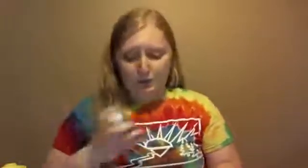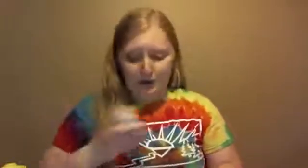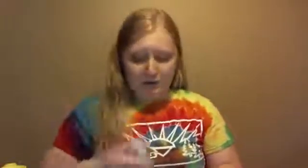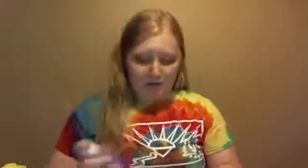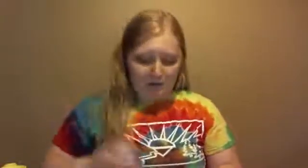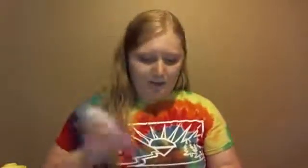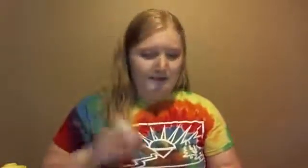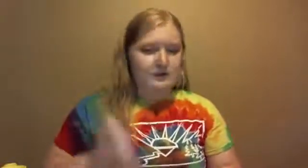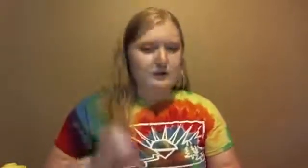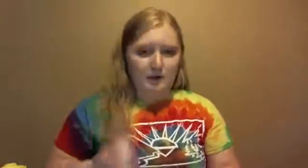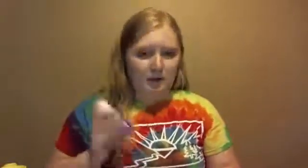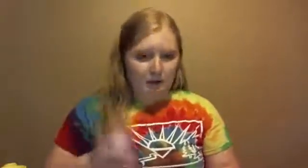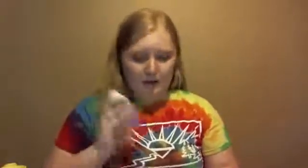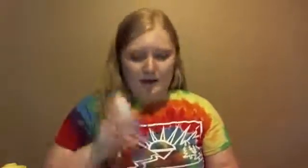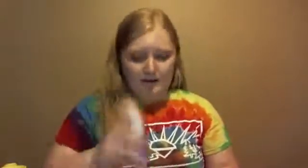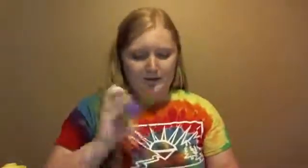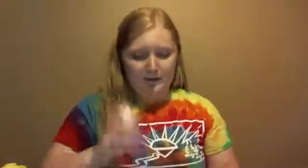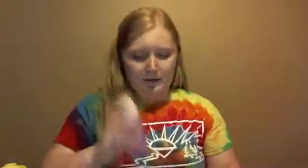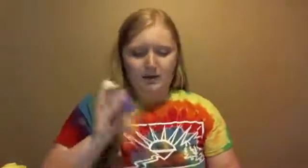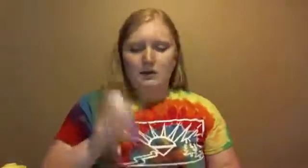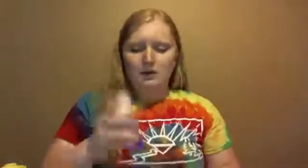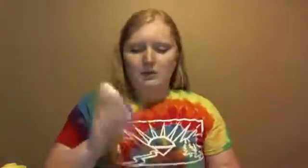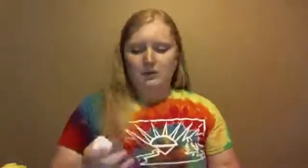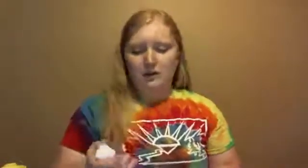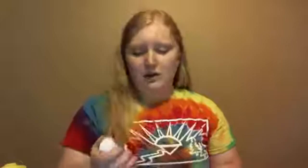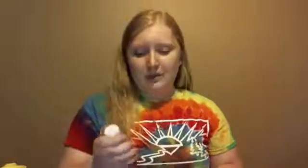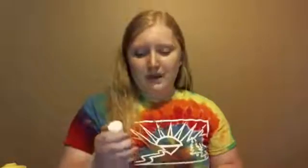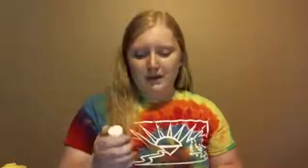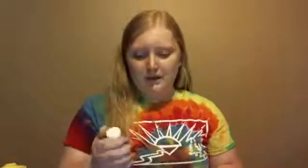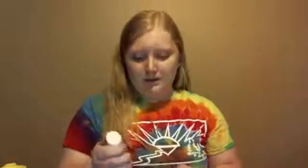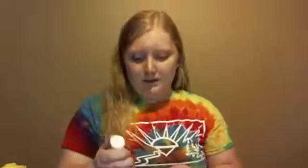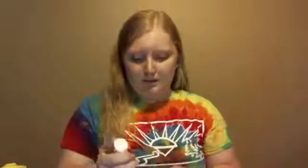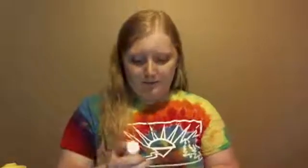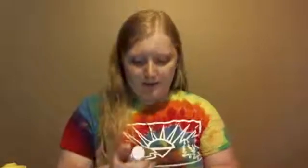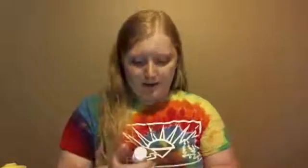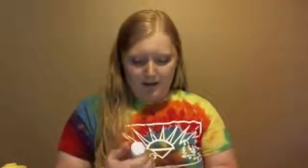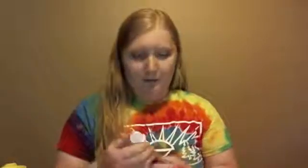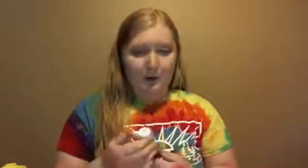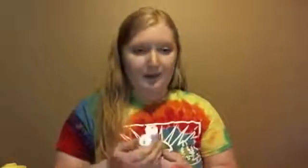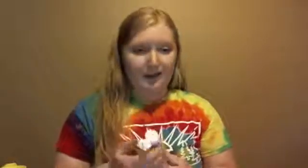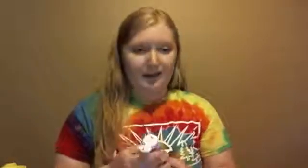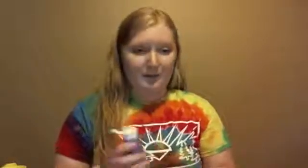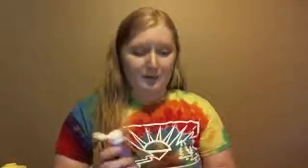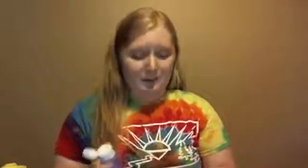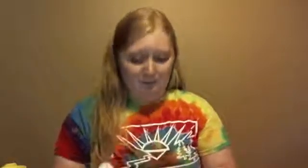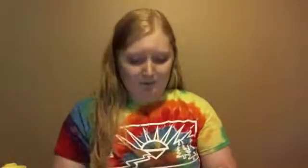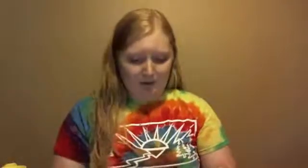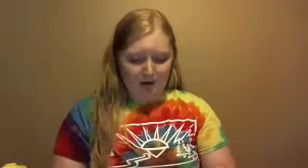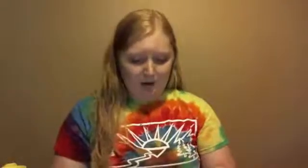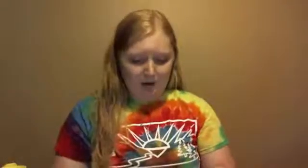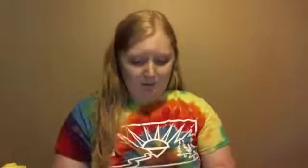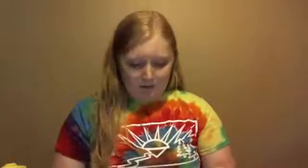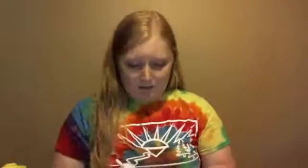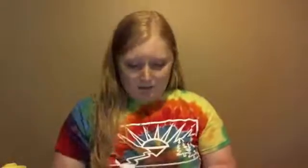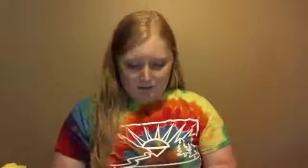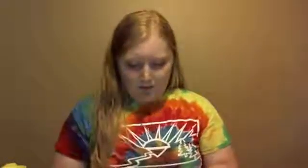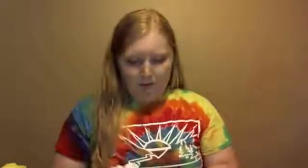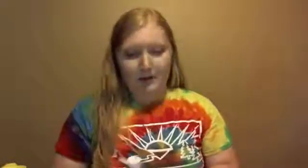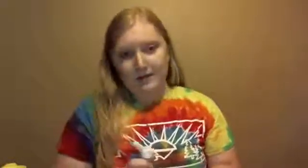much purple because I do not want to waste too much paint, because purple is one of my favorite colors. So I want to be able